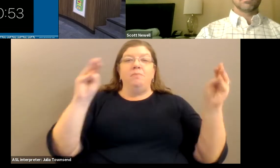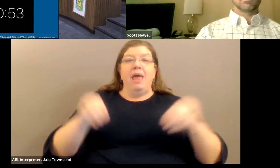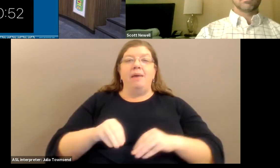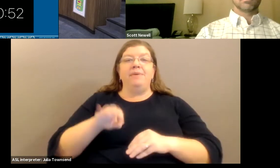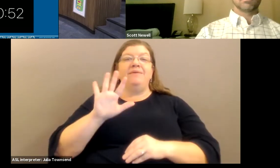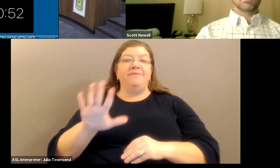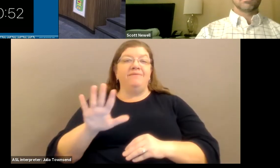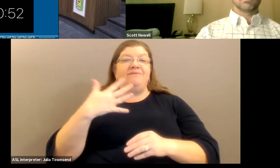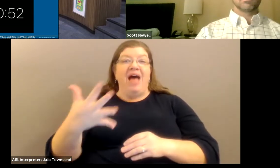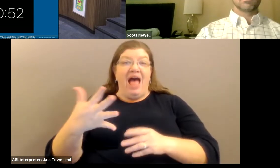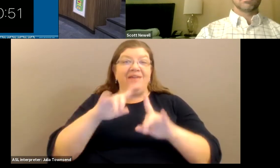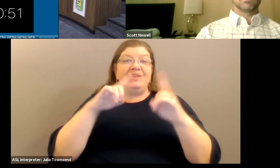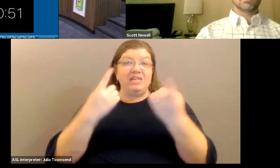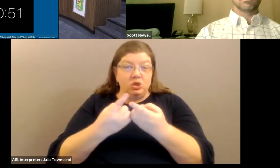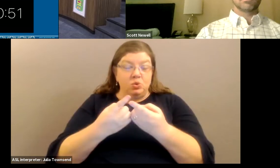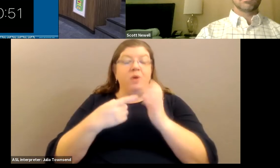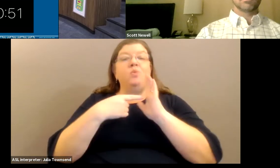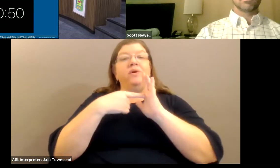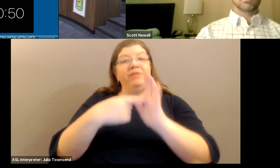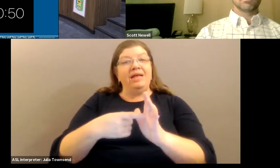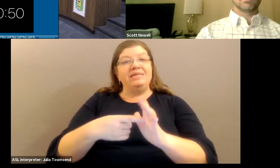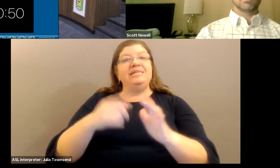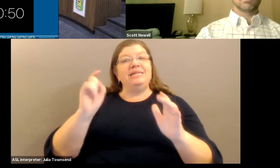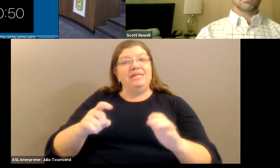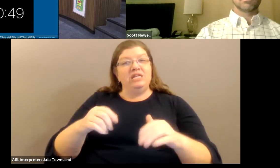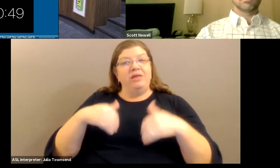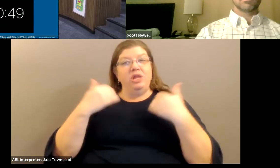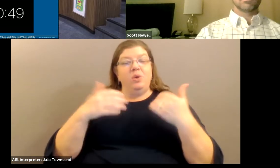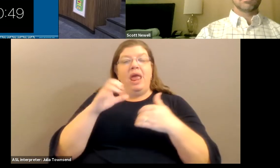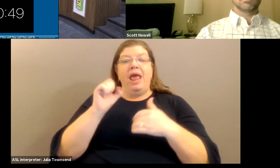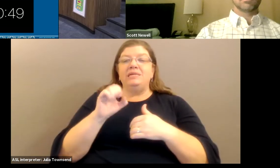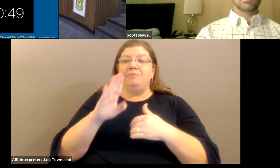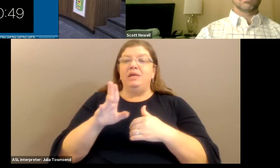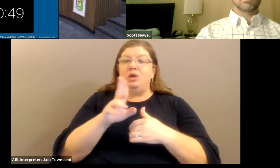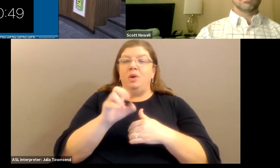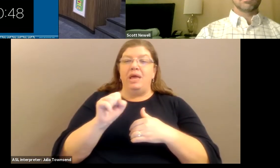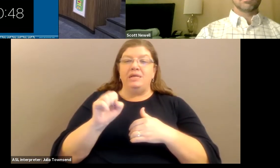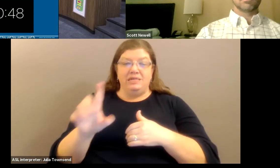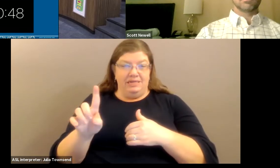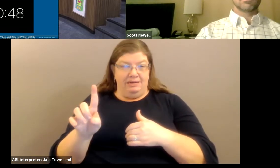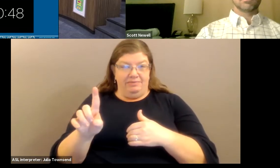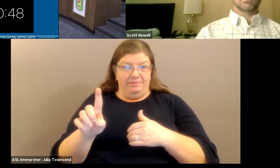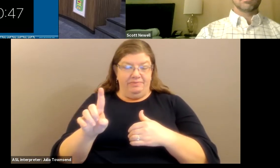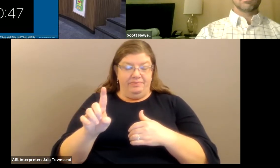is reflective of the needs of the youth at SBUSD. Map 5 falls short because it